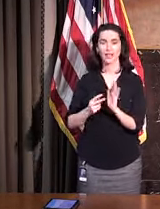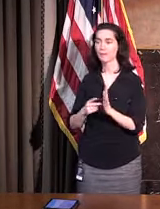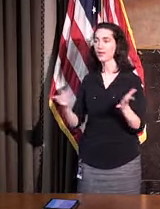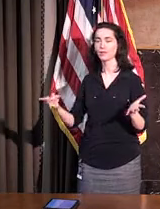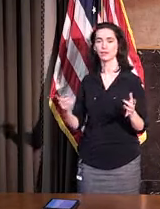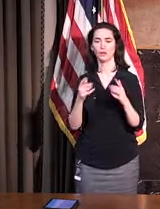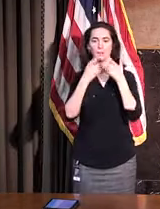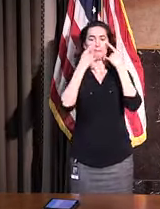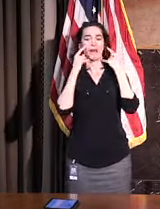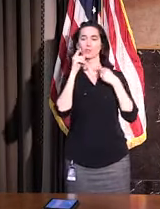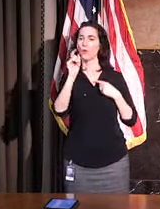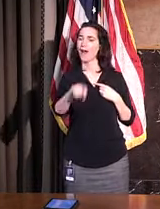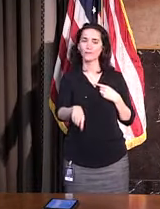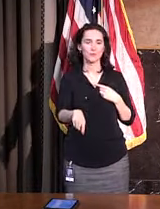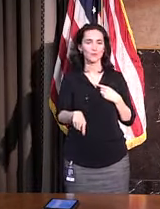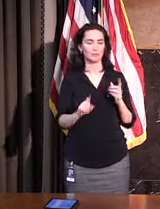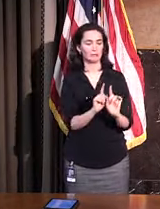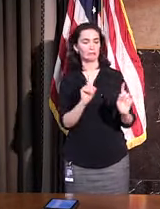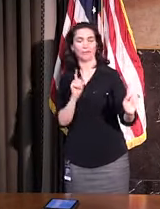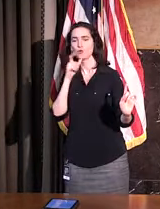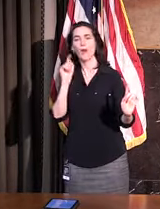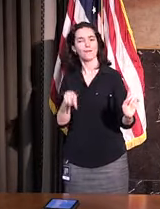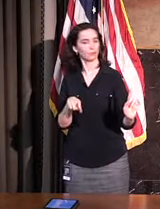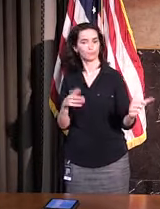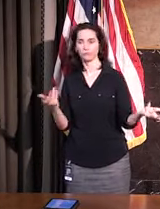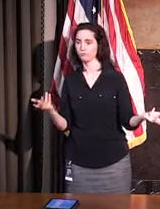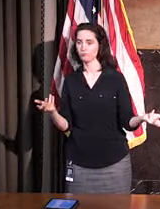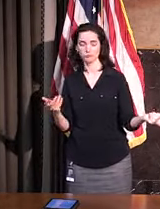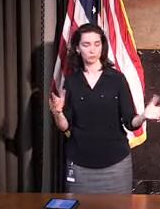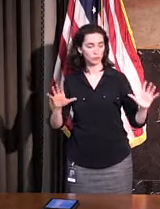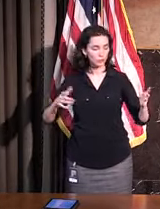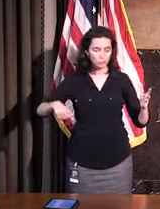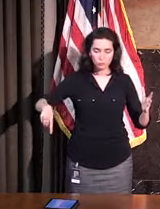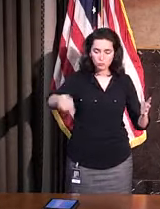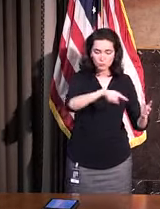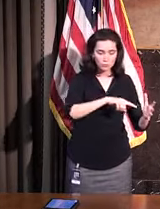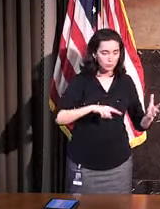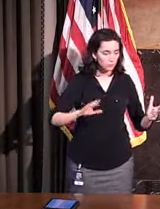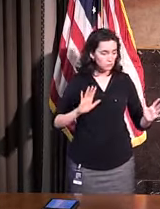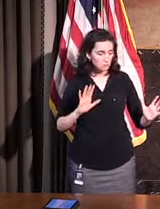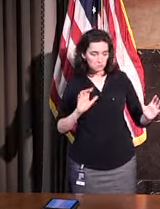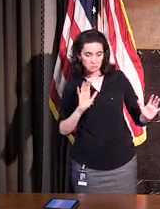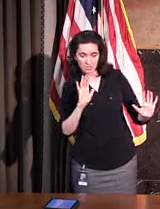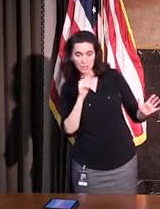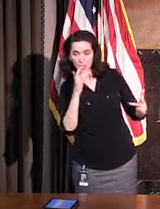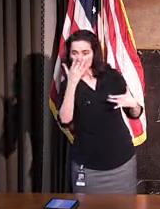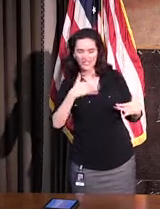to mask and distance as long as no one in that group is showing any symptoms.